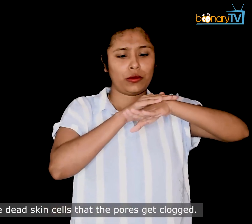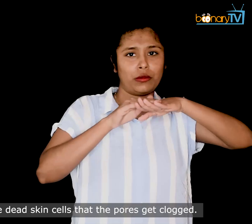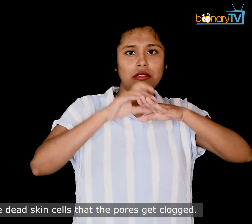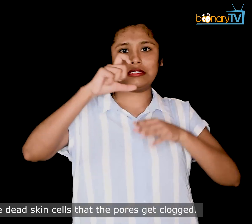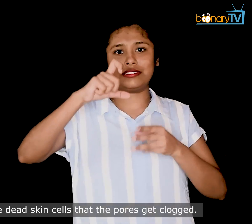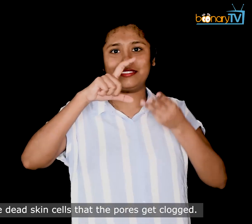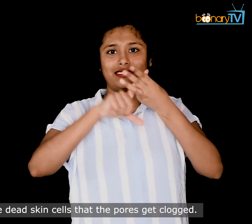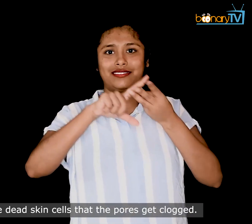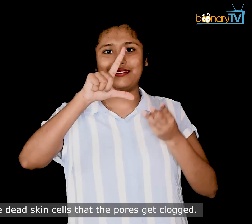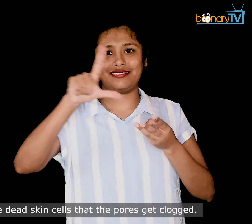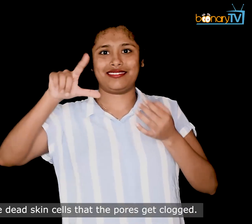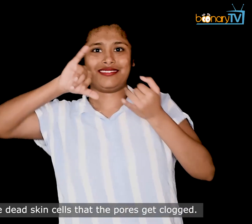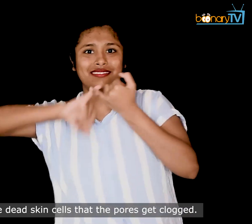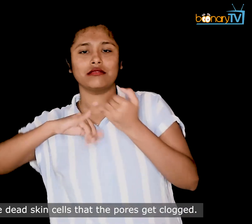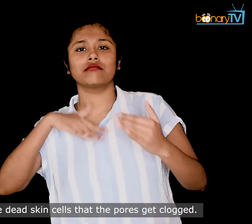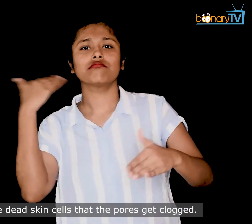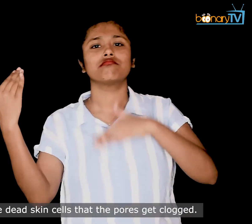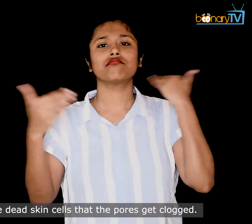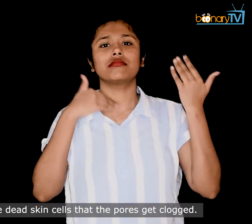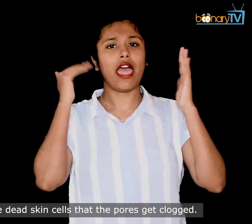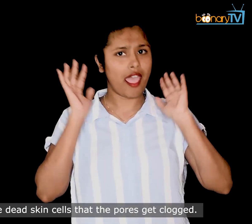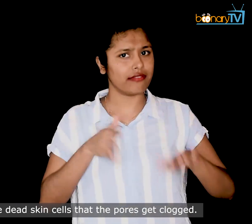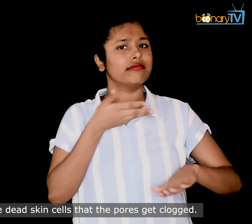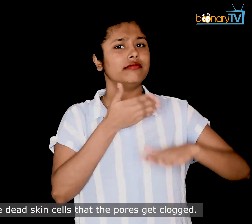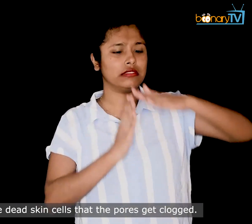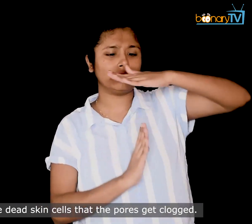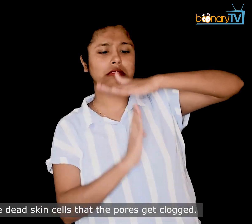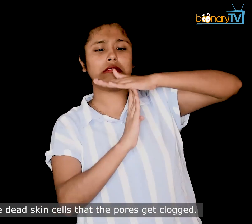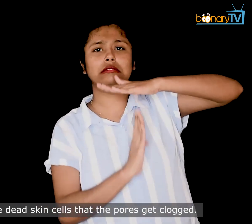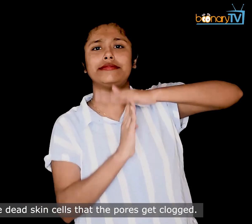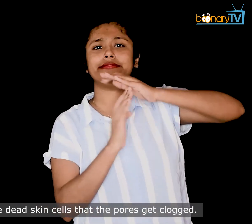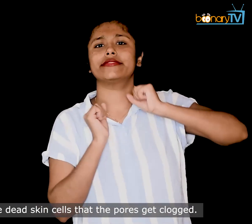because of the dead skin cells that the pores get clogged.